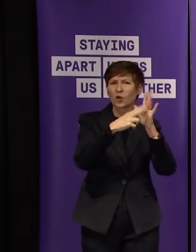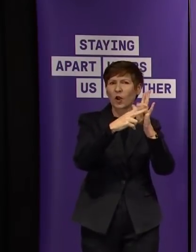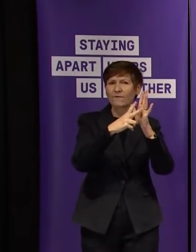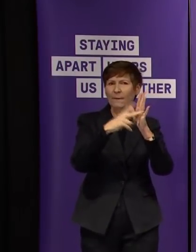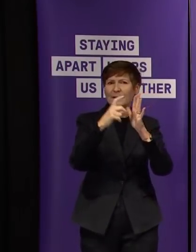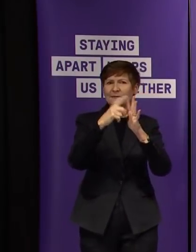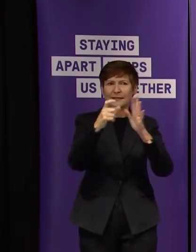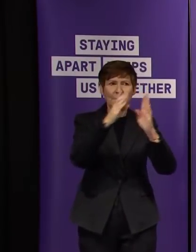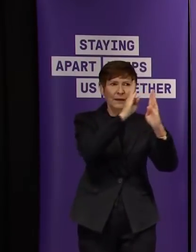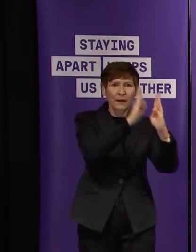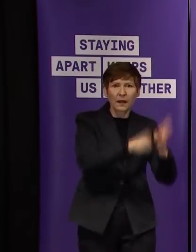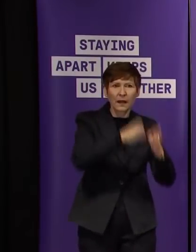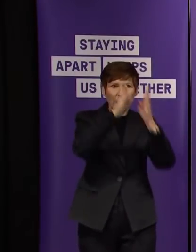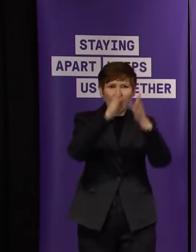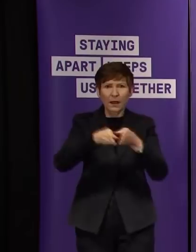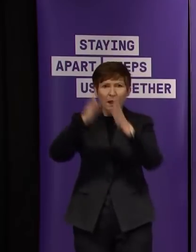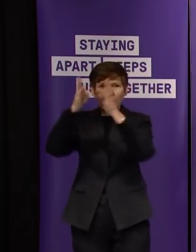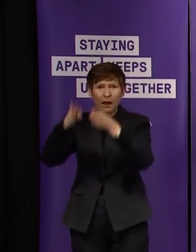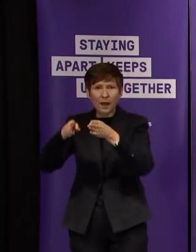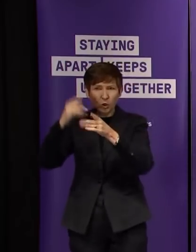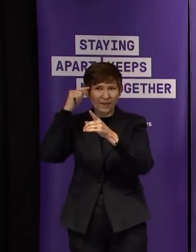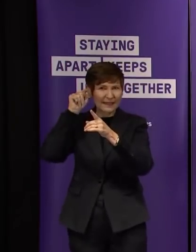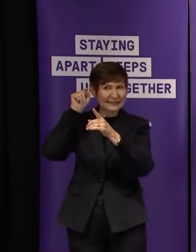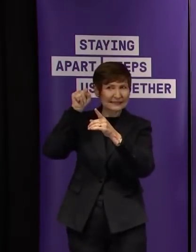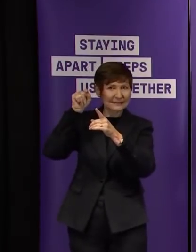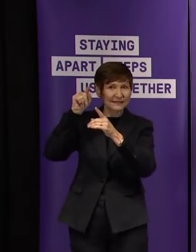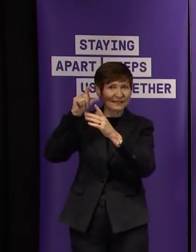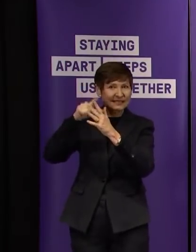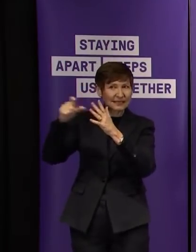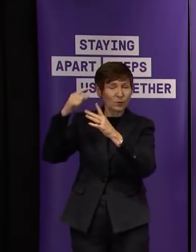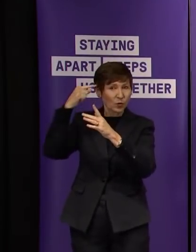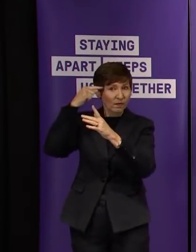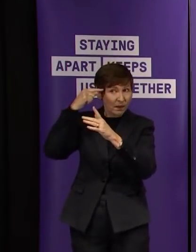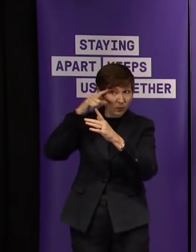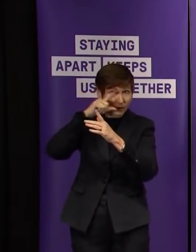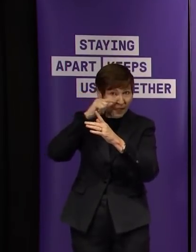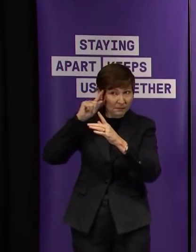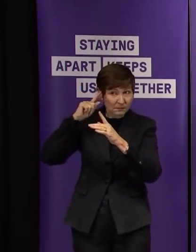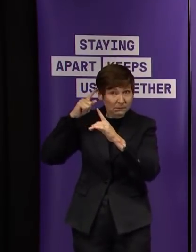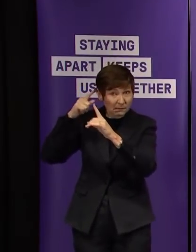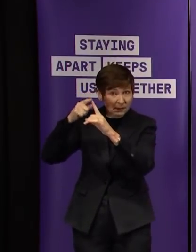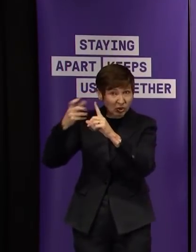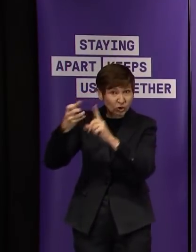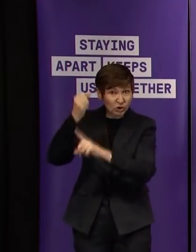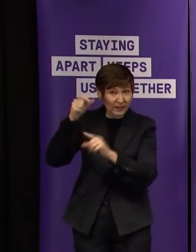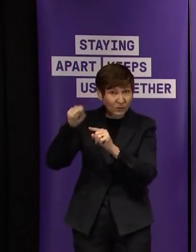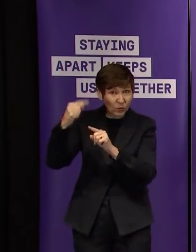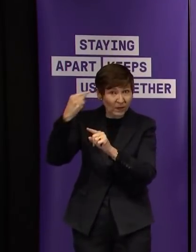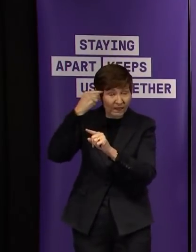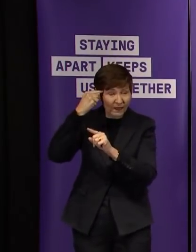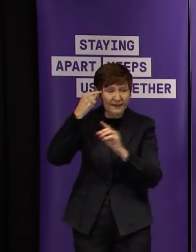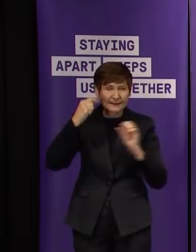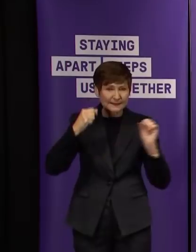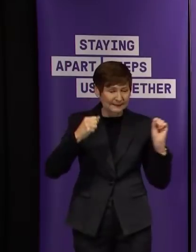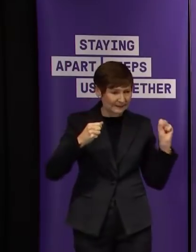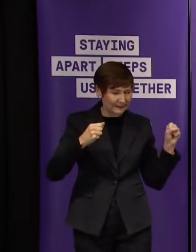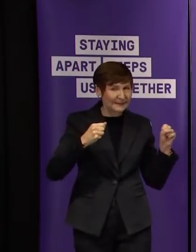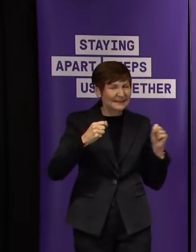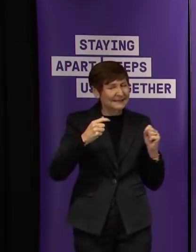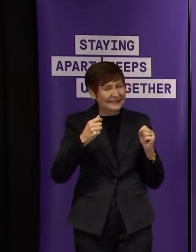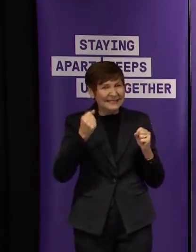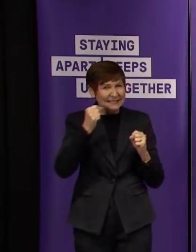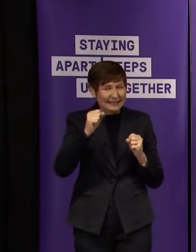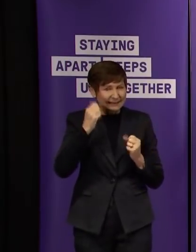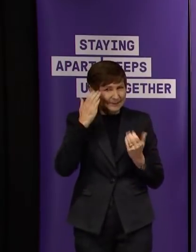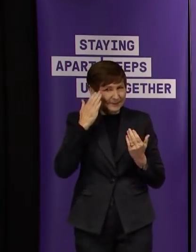We've still got every opportunity to do better than modelling might show, and There's still some uncertainty in that modelling. It's